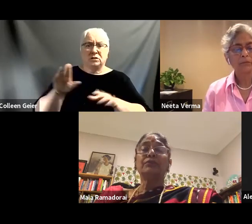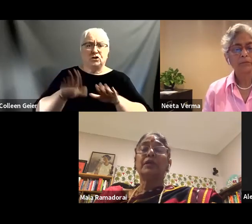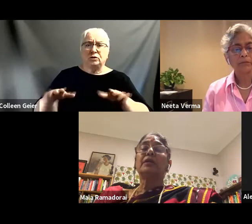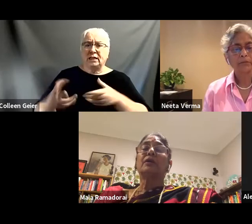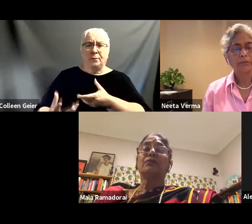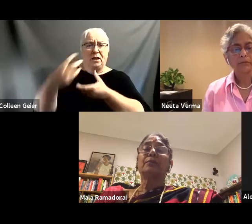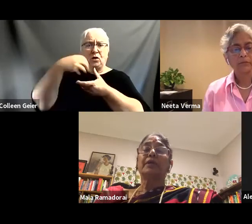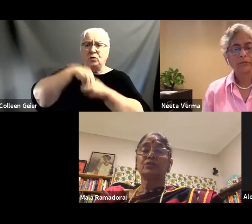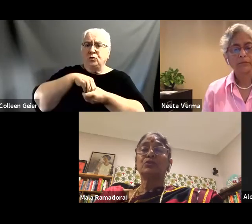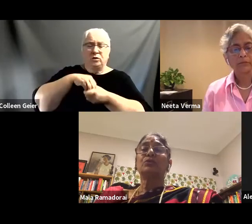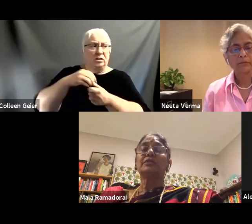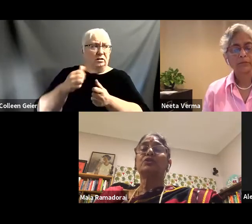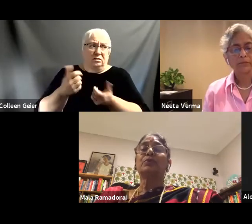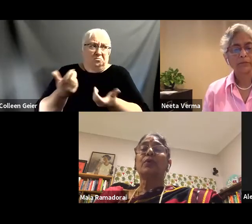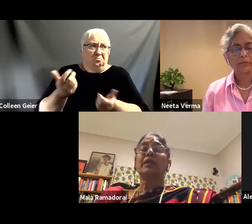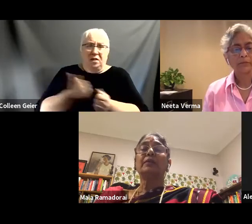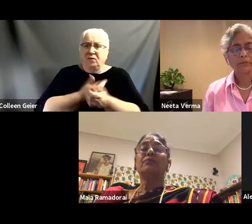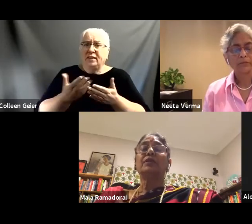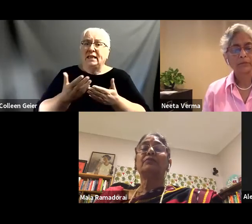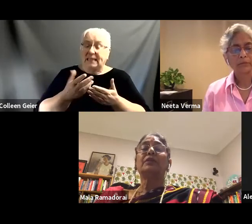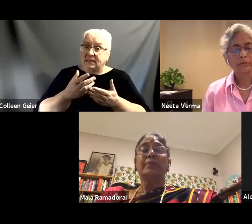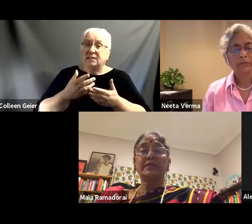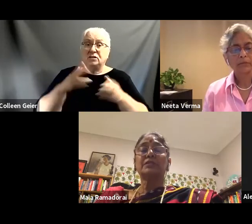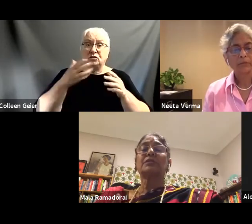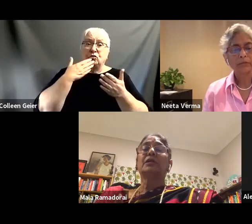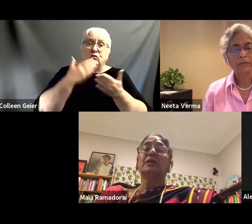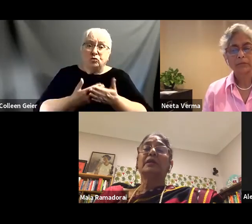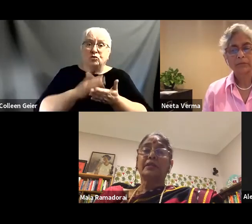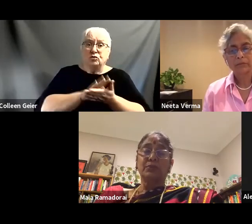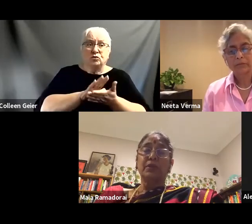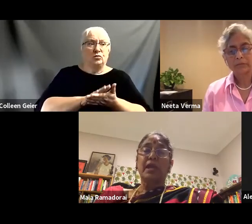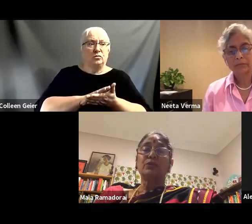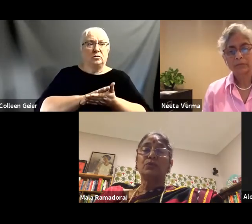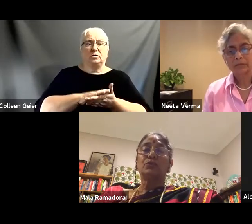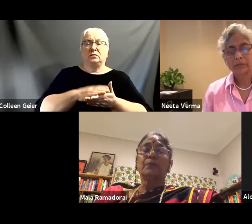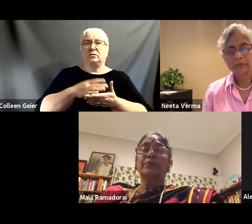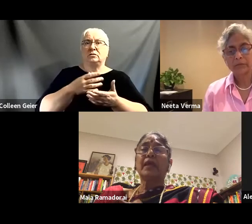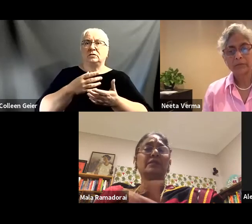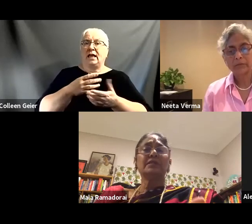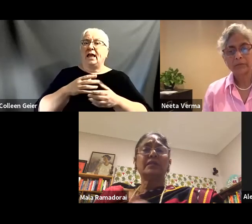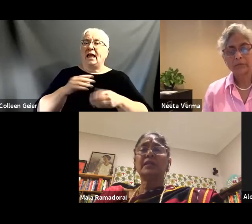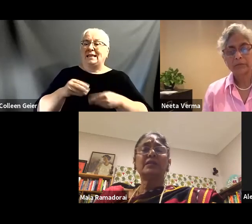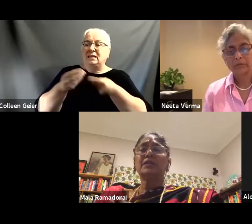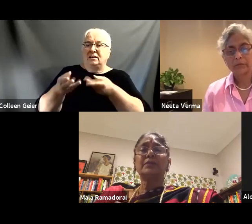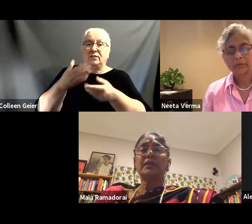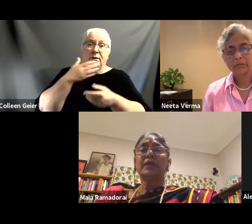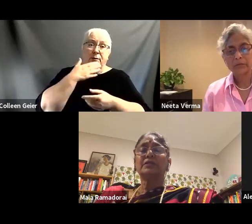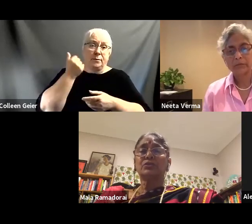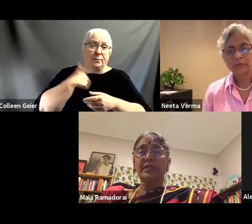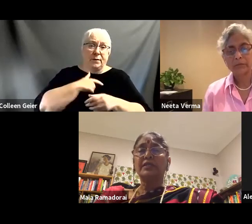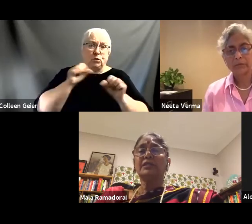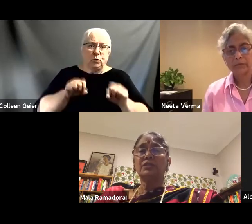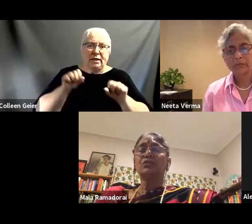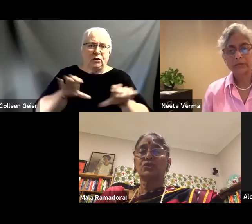in many of the better schools, and to provide them with the best that we can do. And this, I think, is something